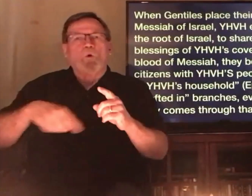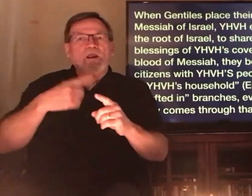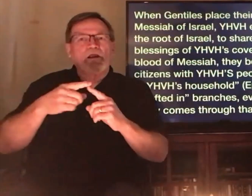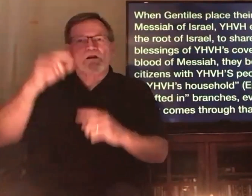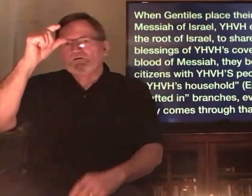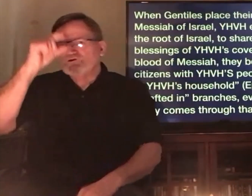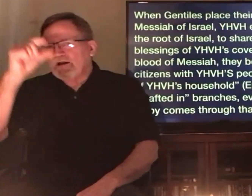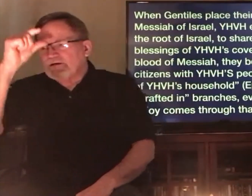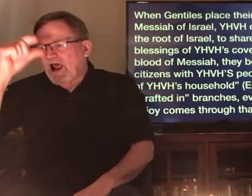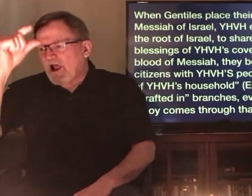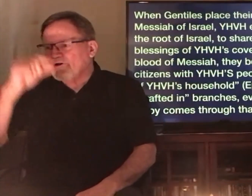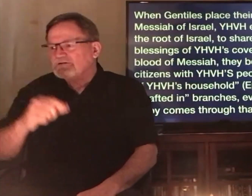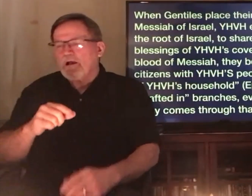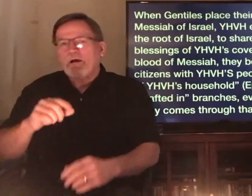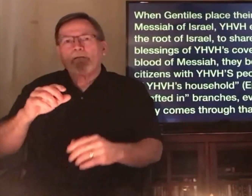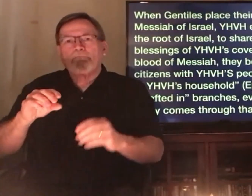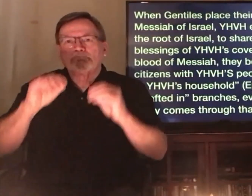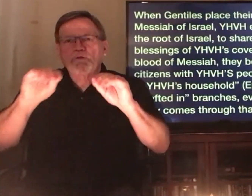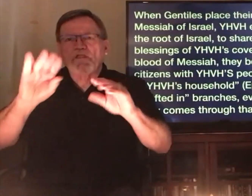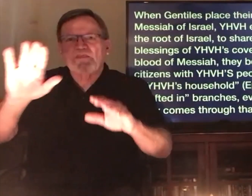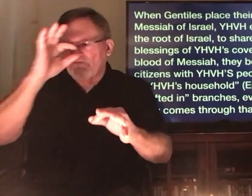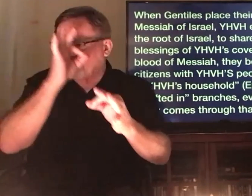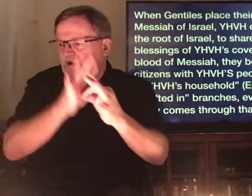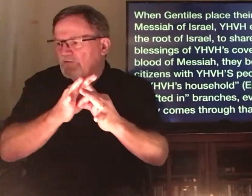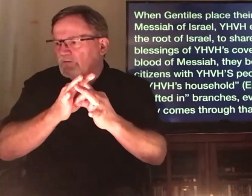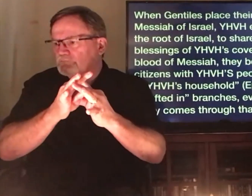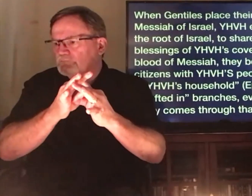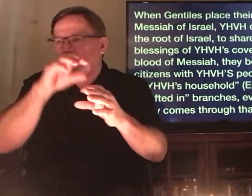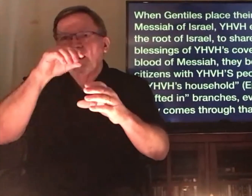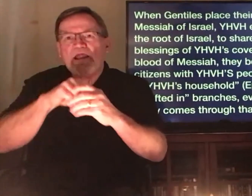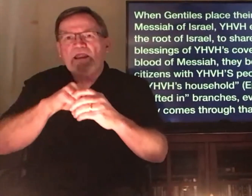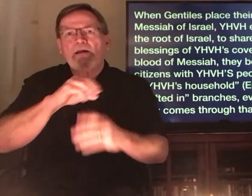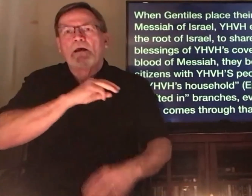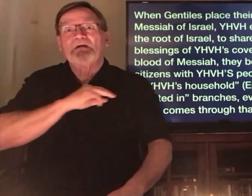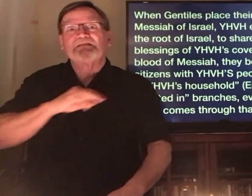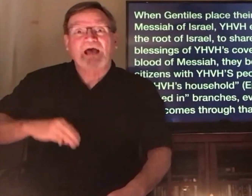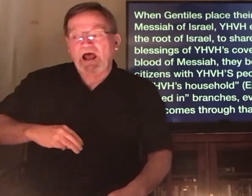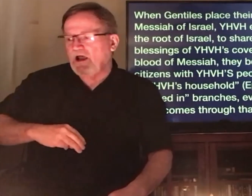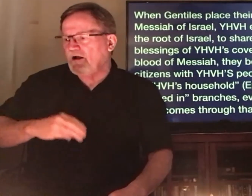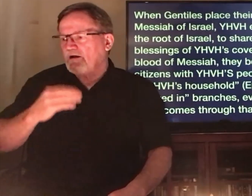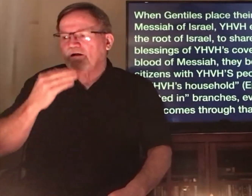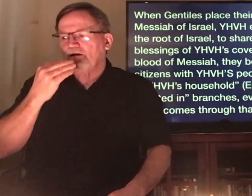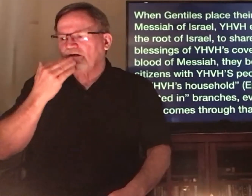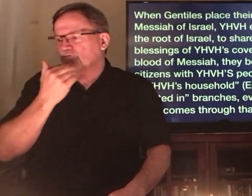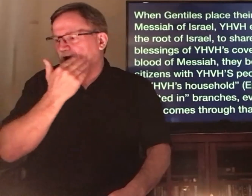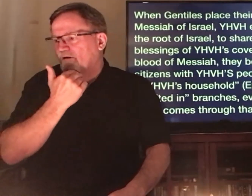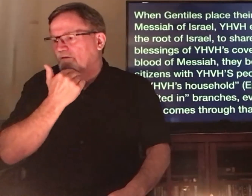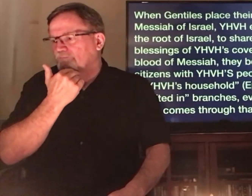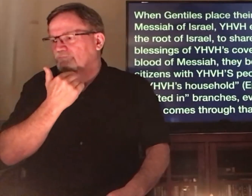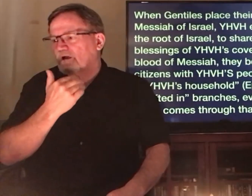not giving up on them, unbelieving Jews. So the last days, more, come